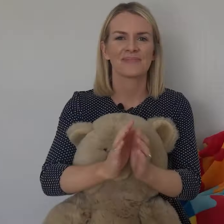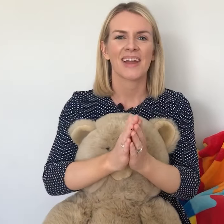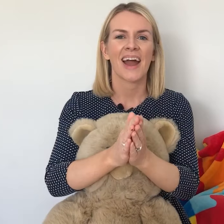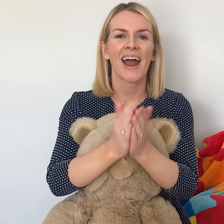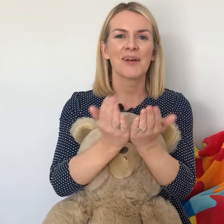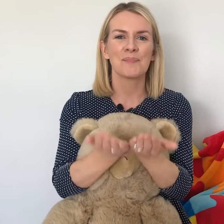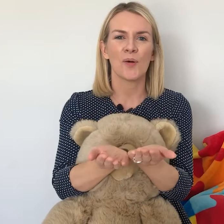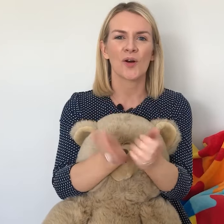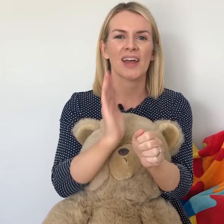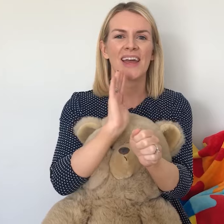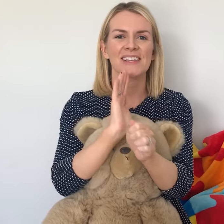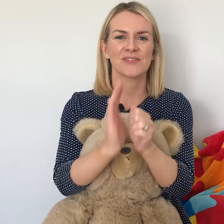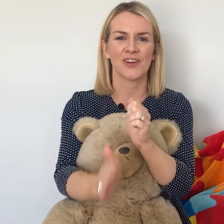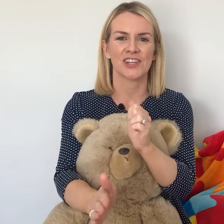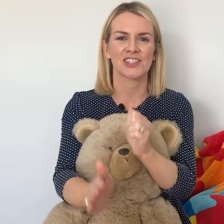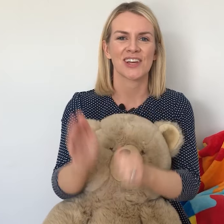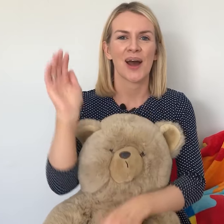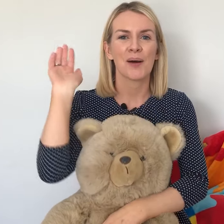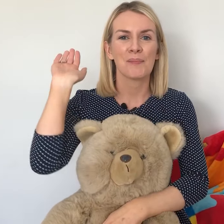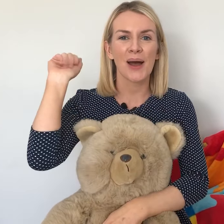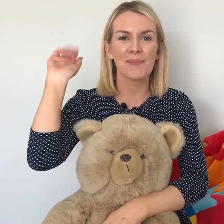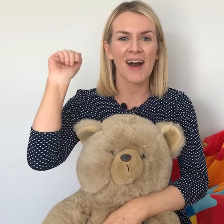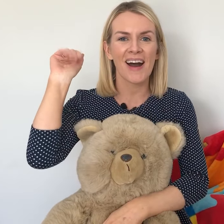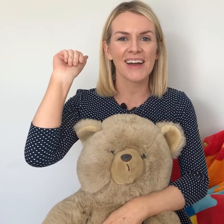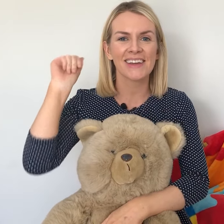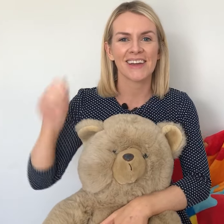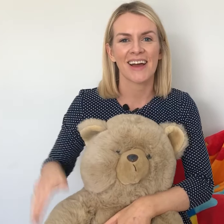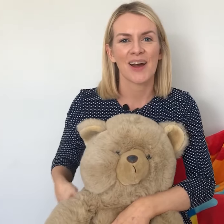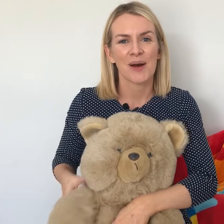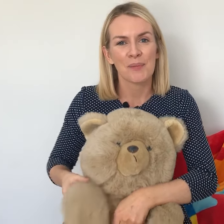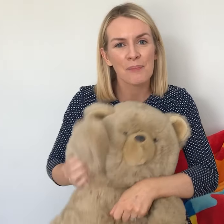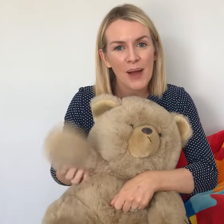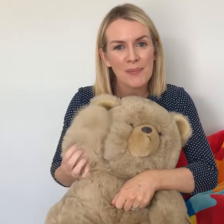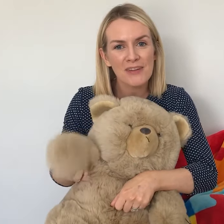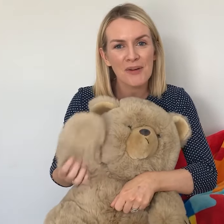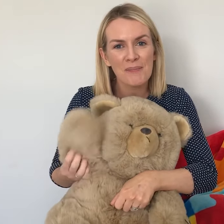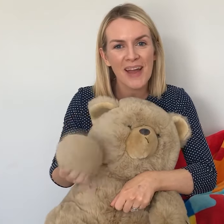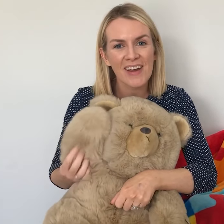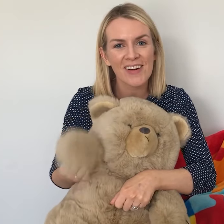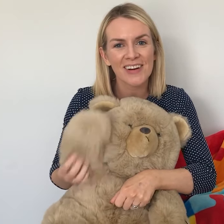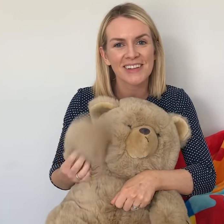Our book is finished. Bye-bye. Bye-bye from Bear.